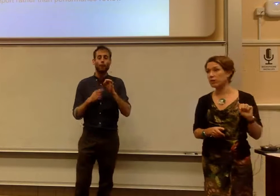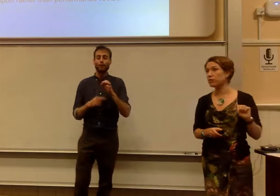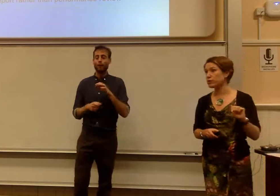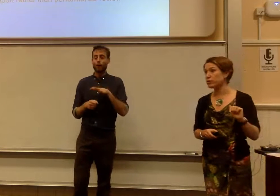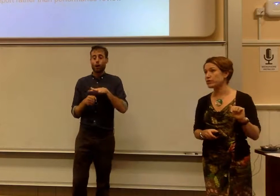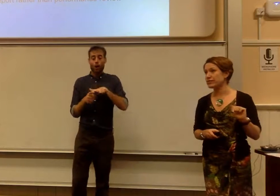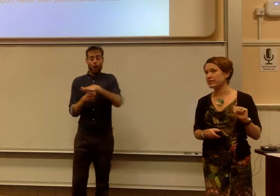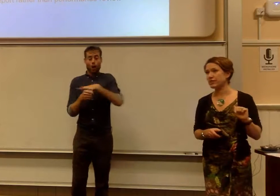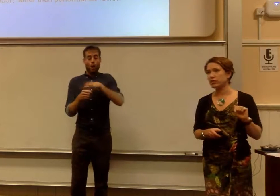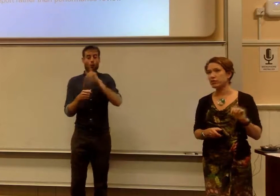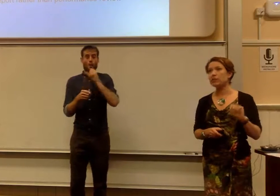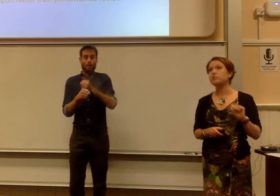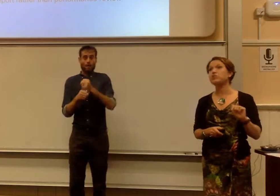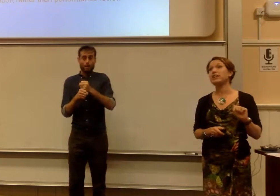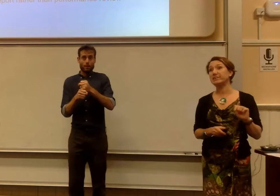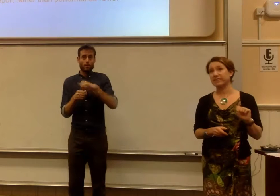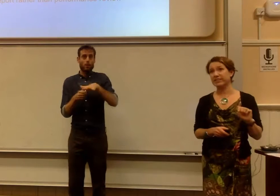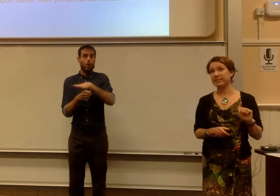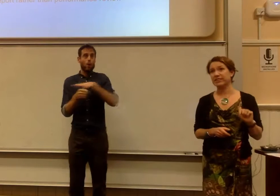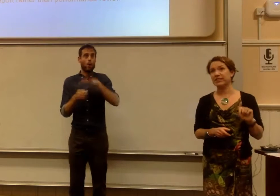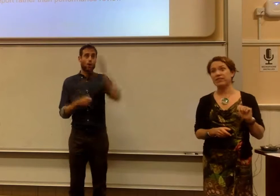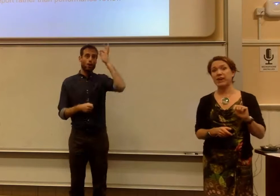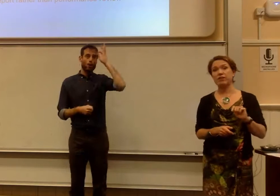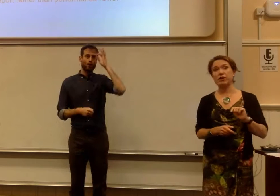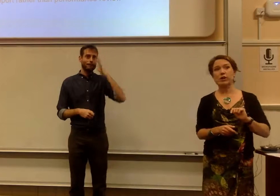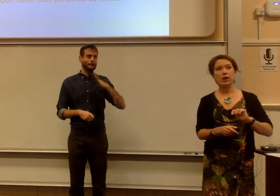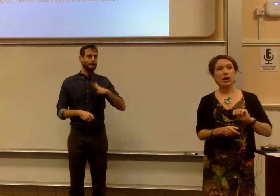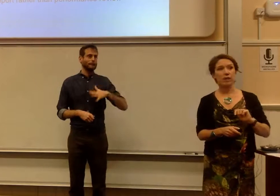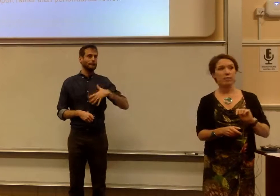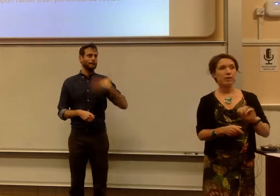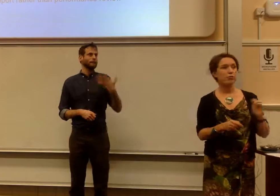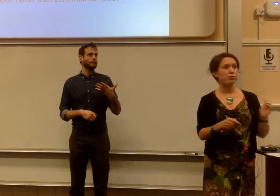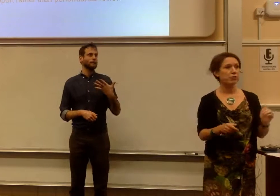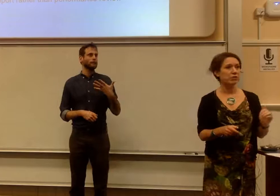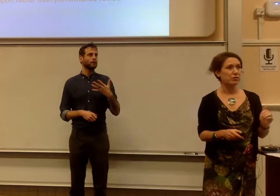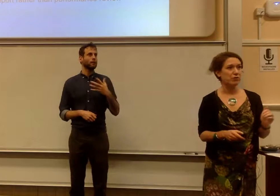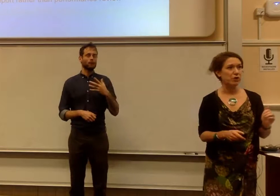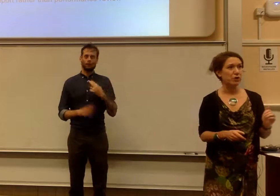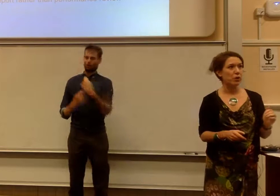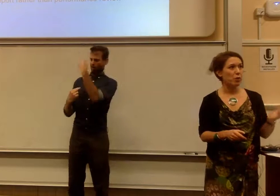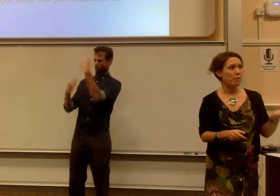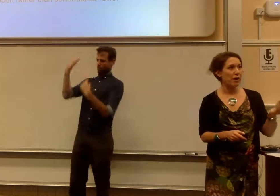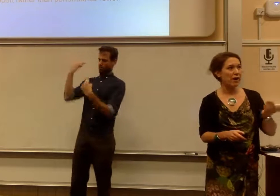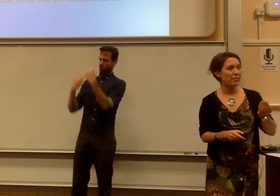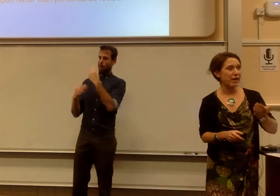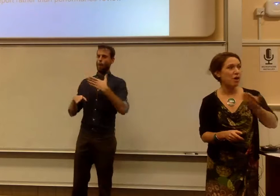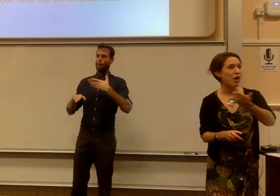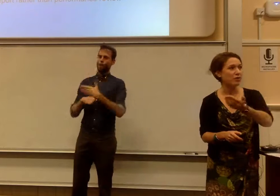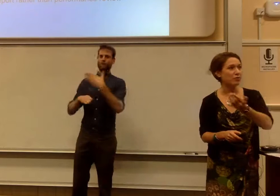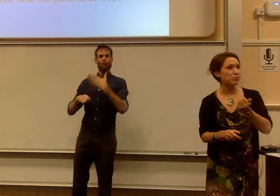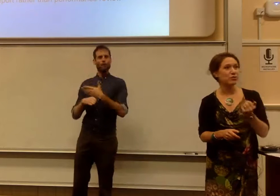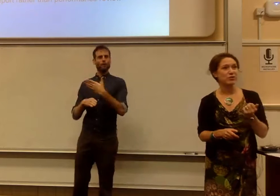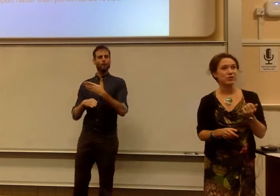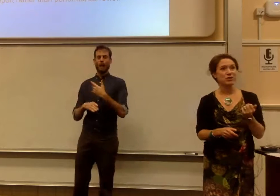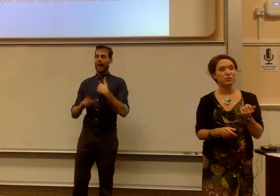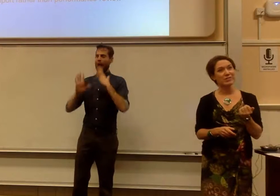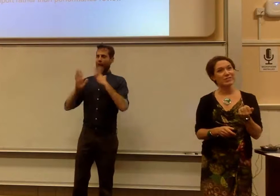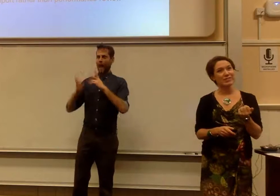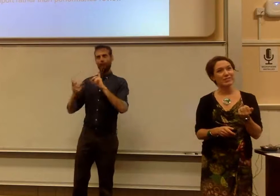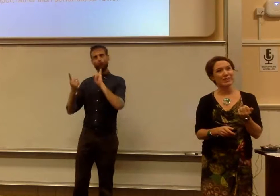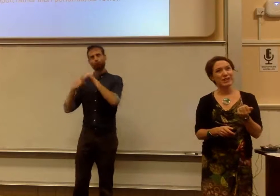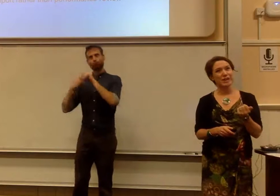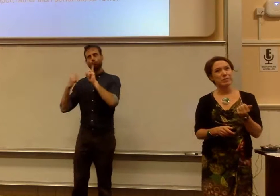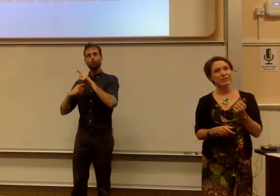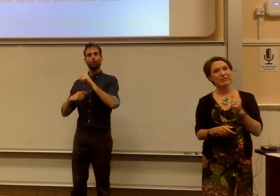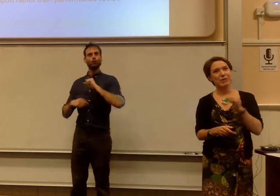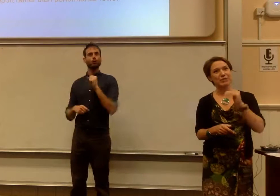government, local authorities really objected to having a performance review whereby they were answerable to Scottish